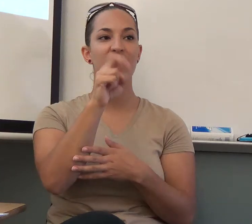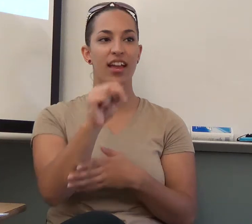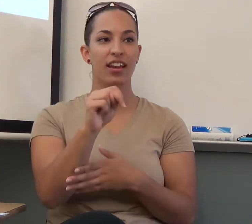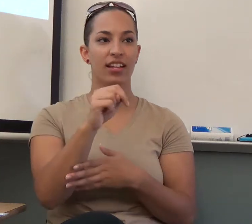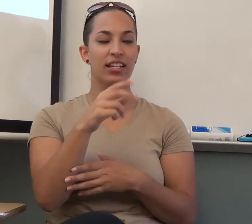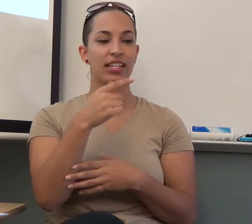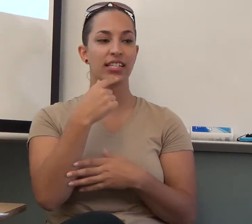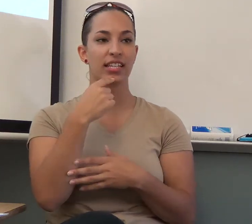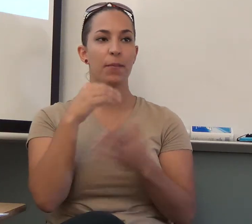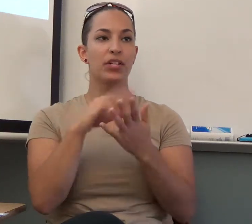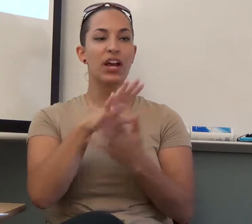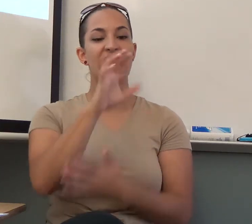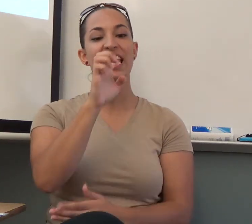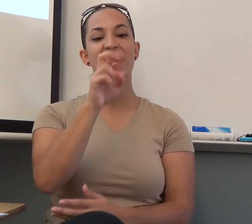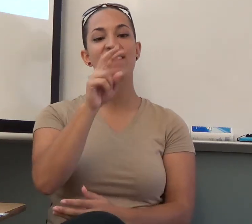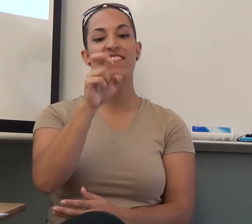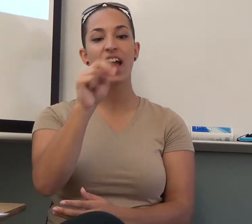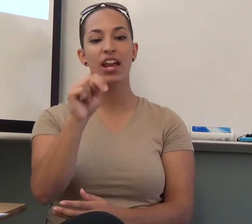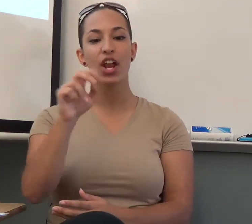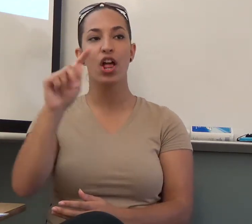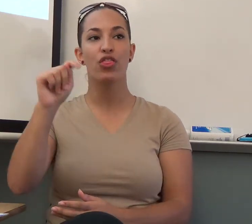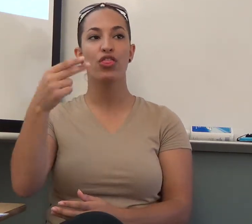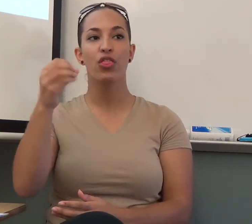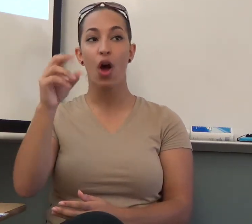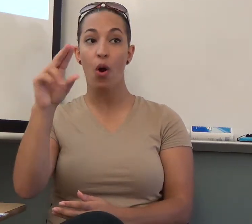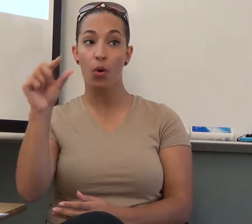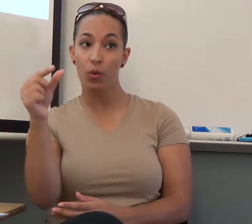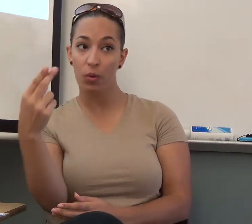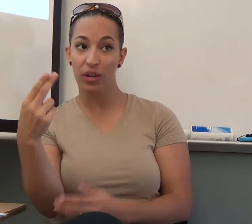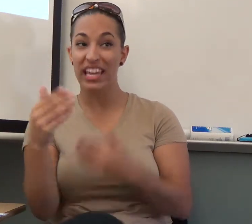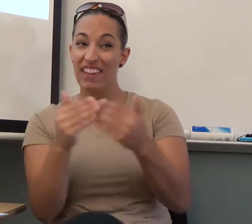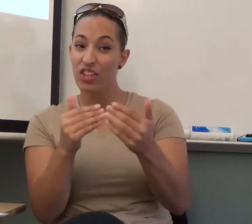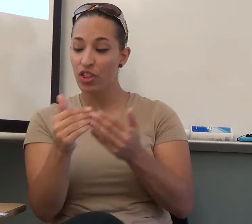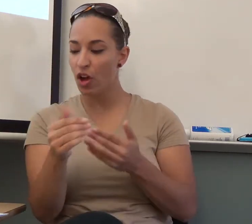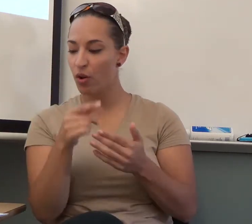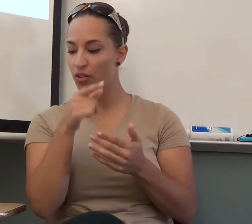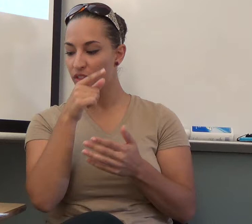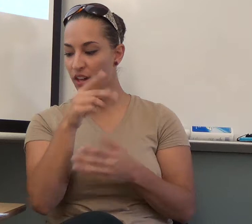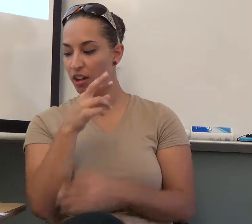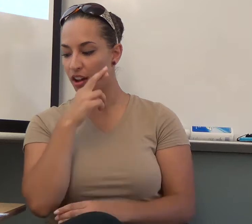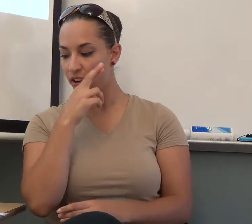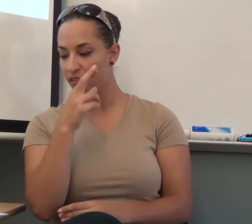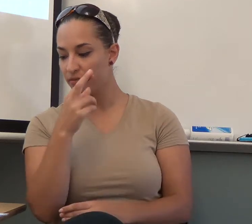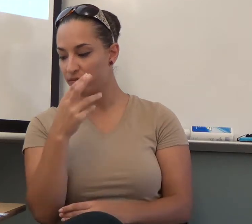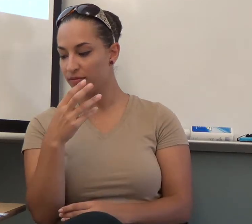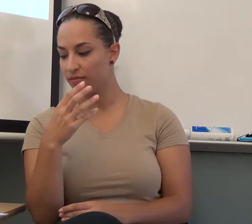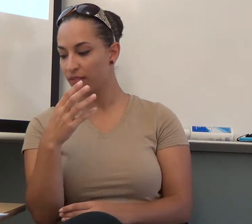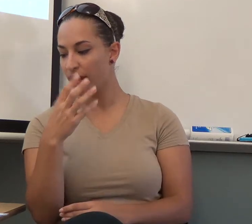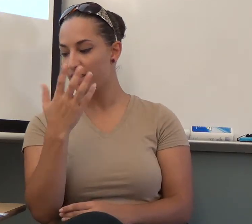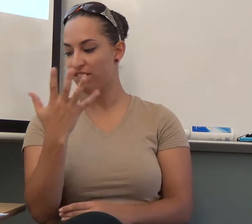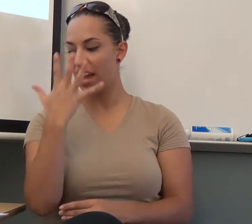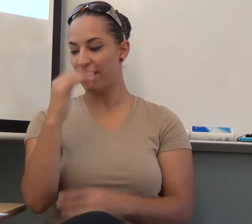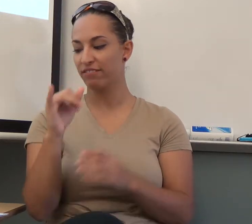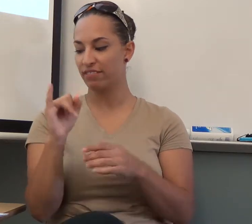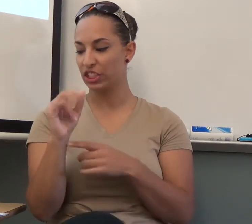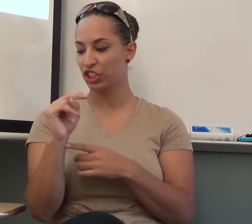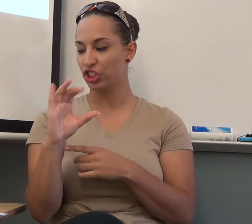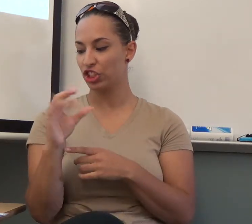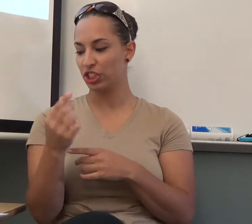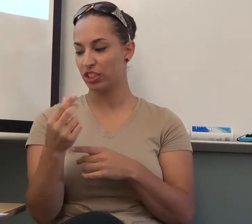Even though monarchs are only 5 inches across and weigh only a 1/15 of an ounce, they travel thousands of miles north to south and